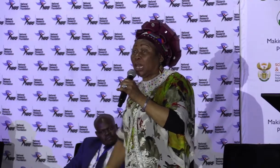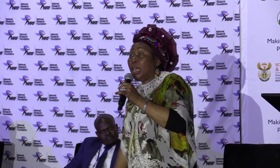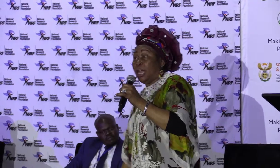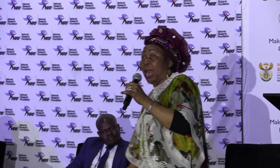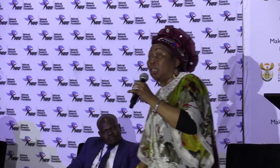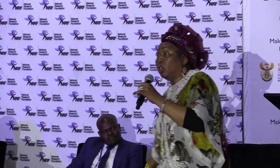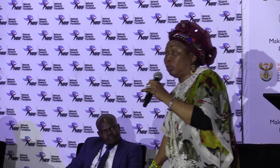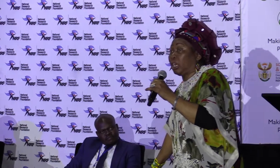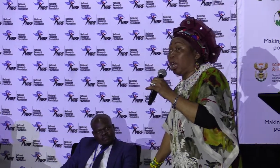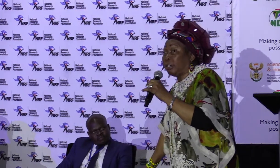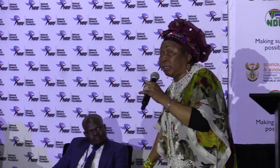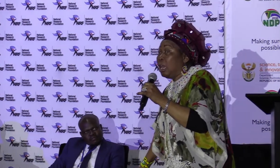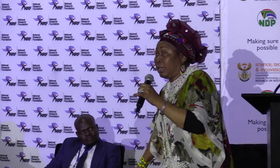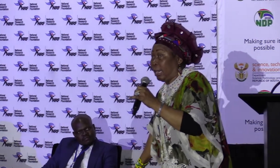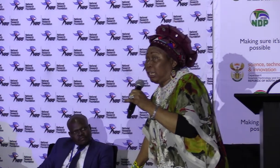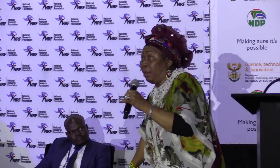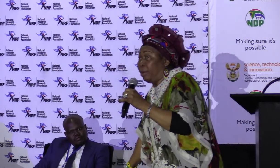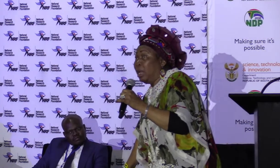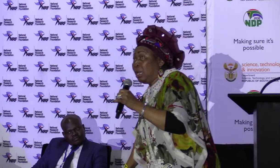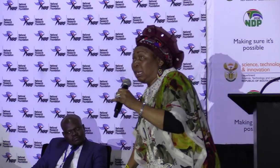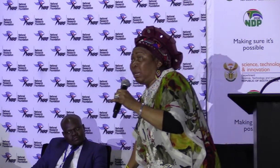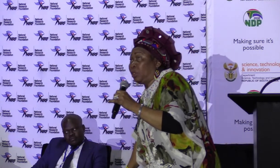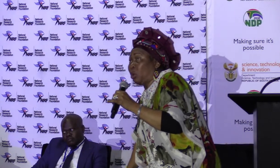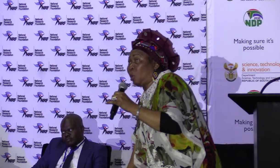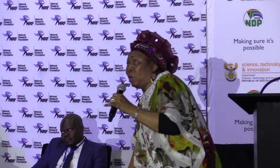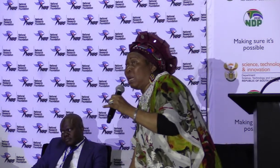so fast, he held onto the grass.